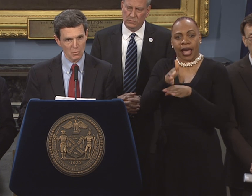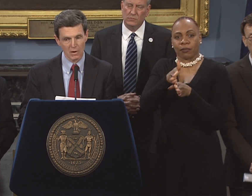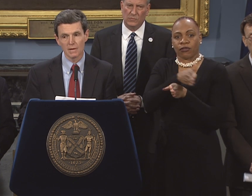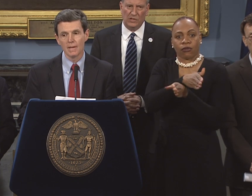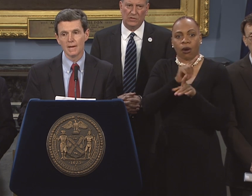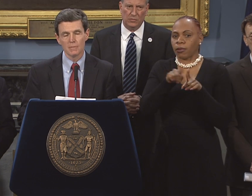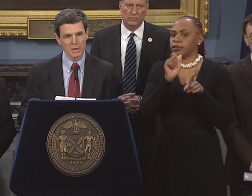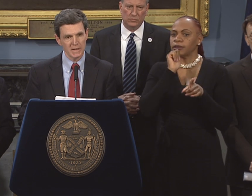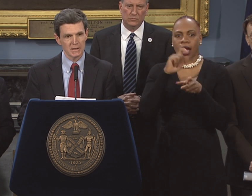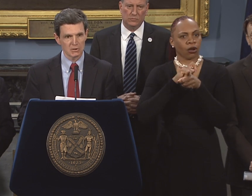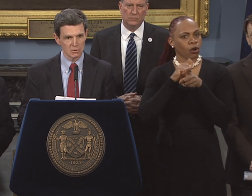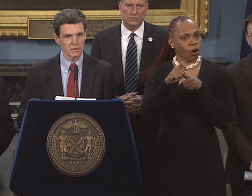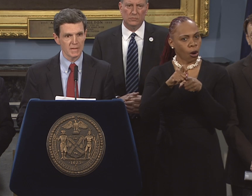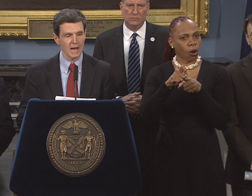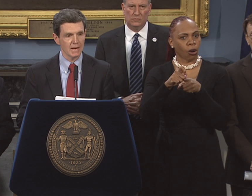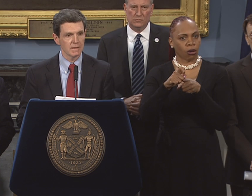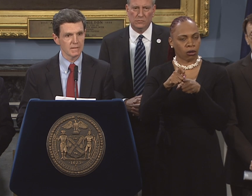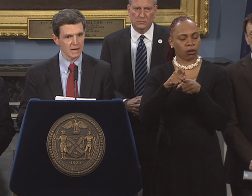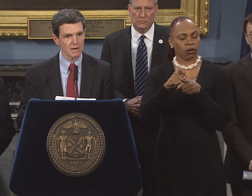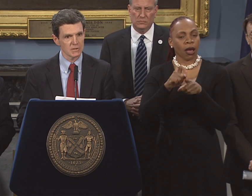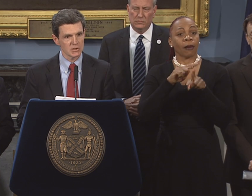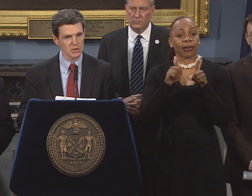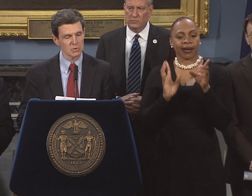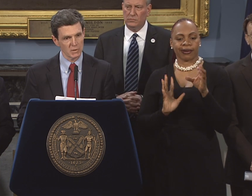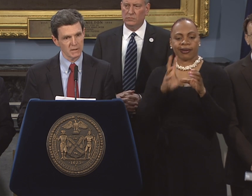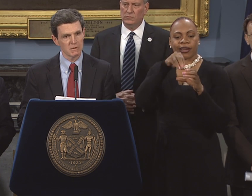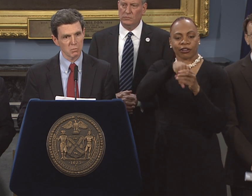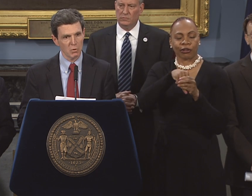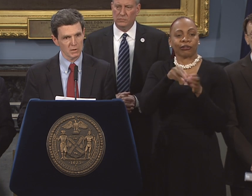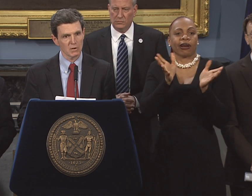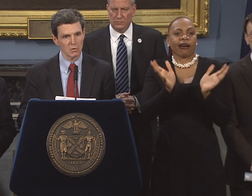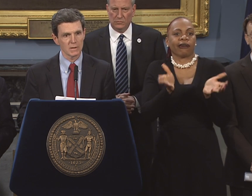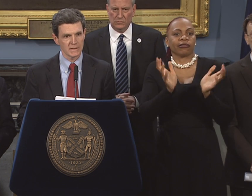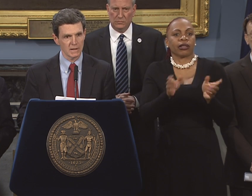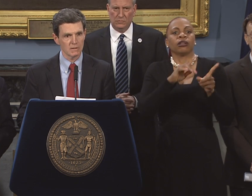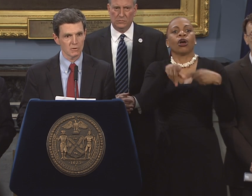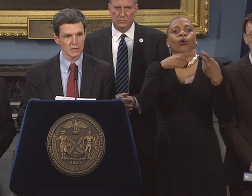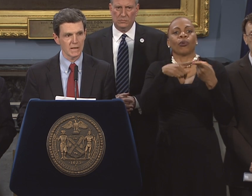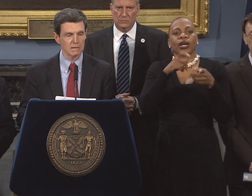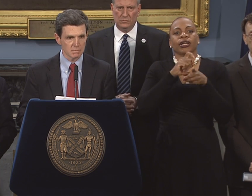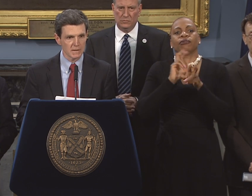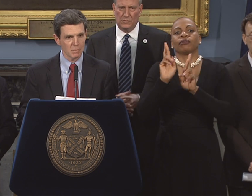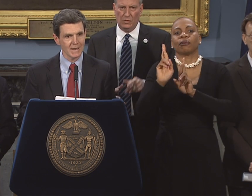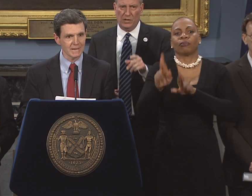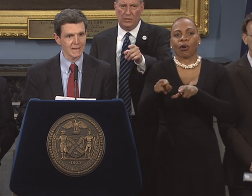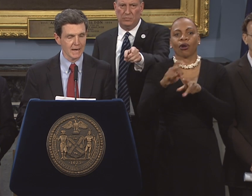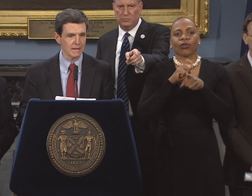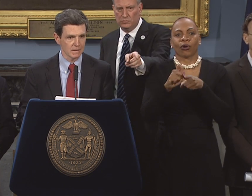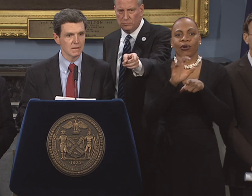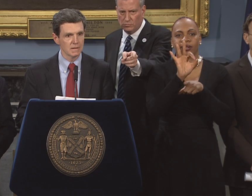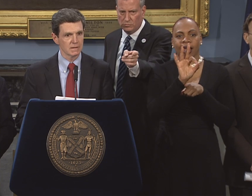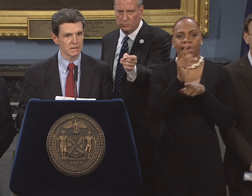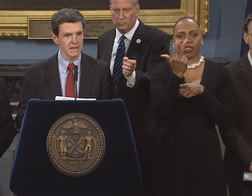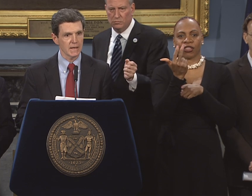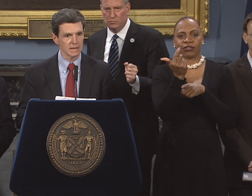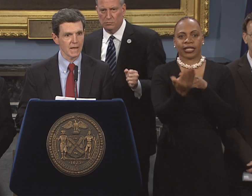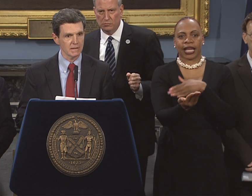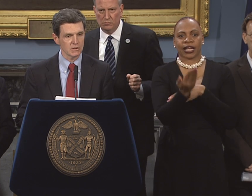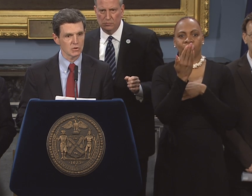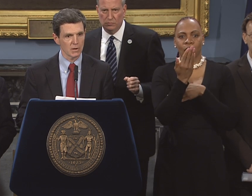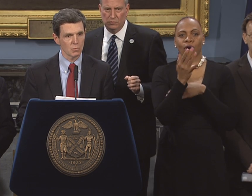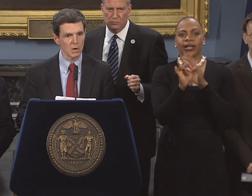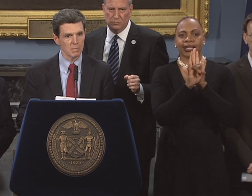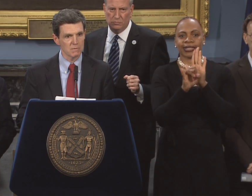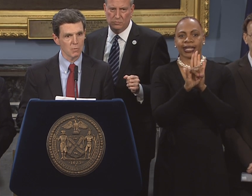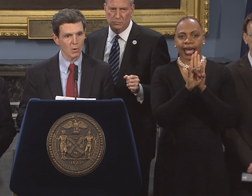night before, but he included that in the conversation when he reported the call at 9:13, thereby indicating the leak had